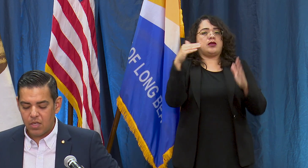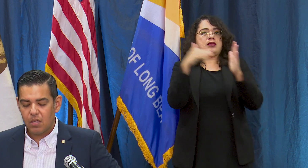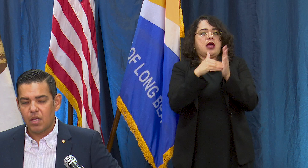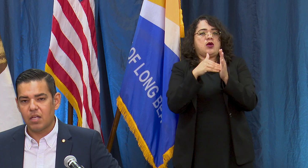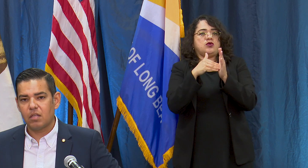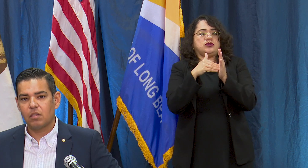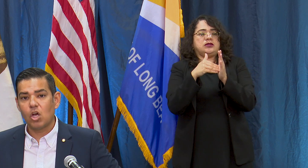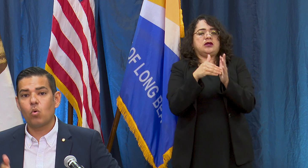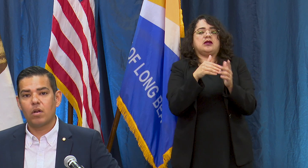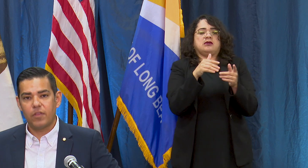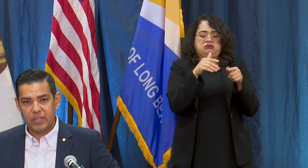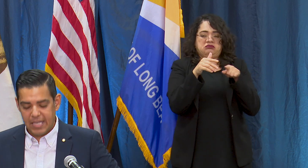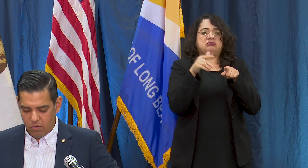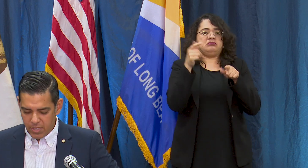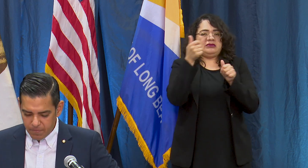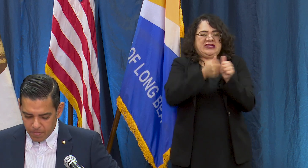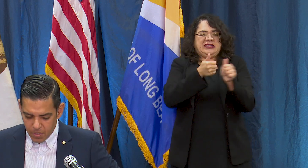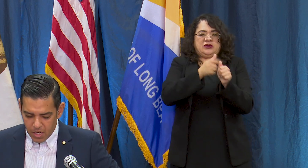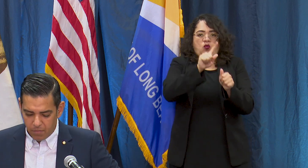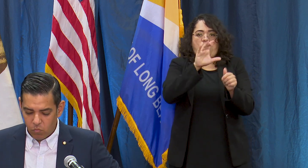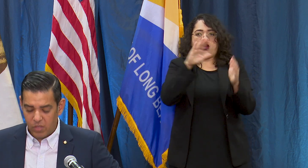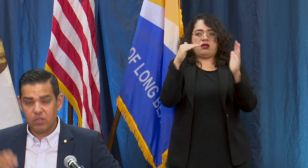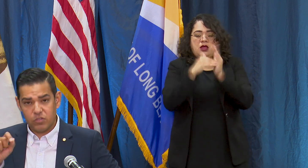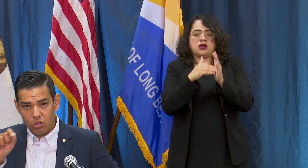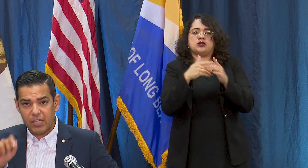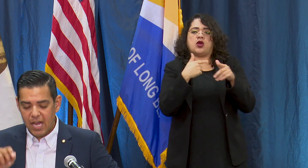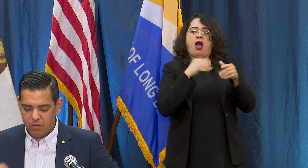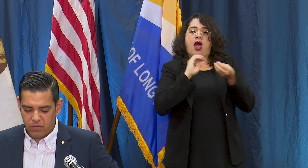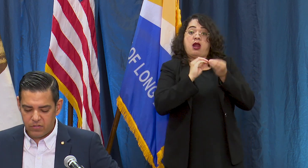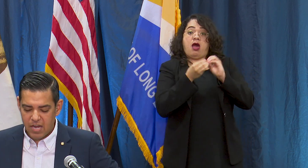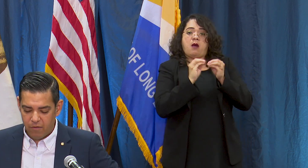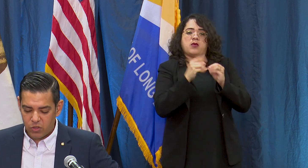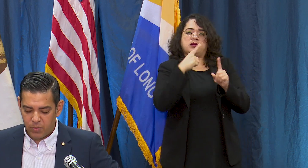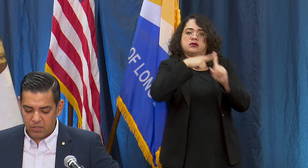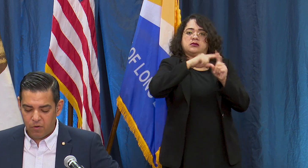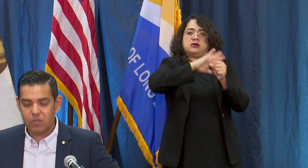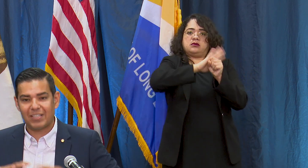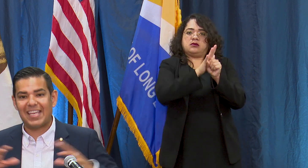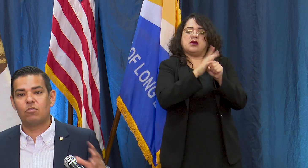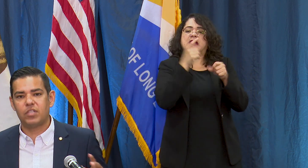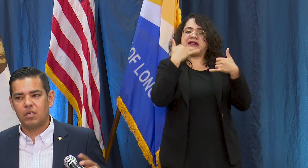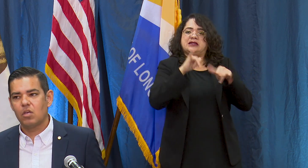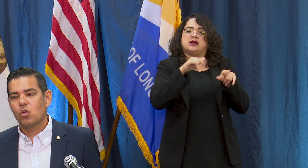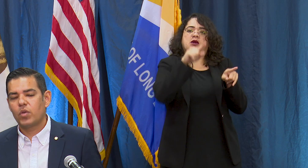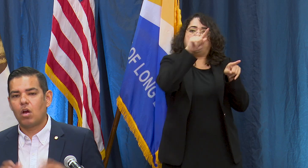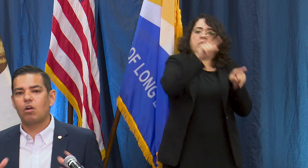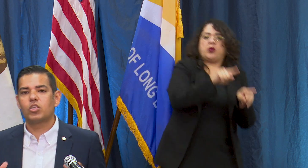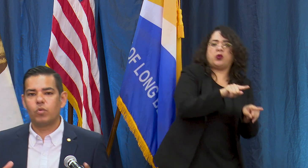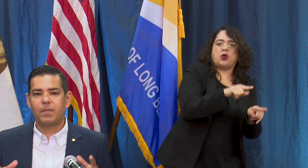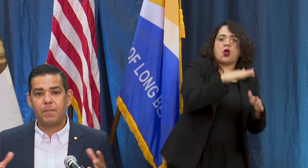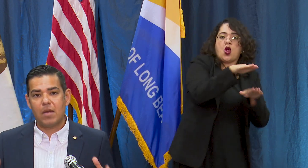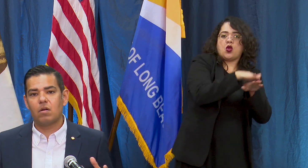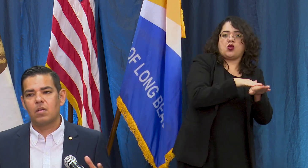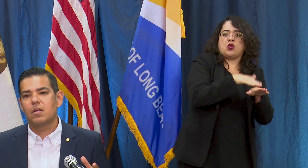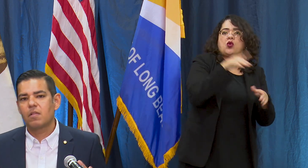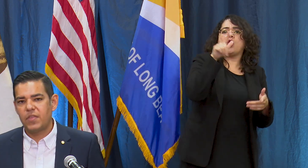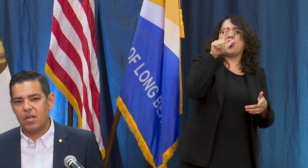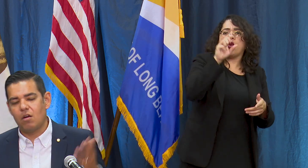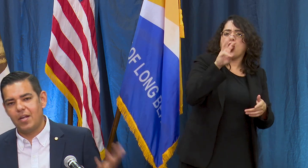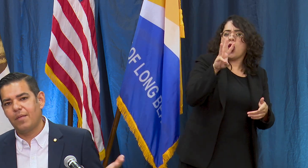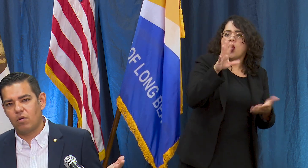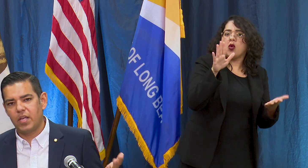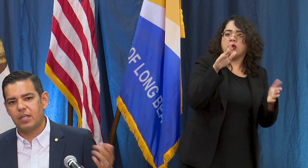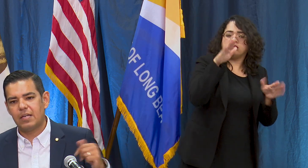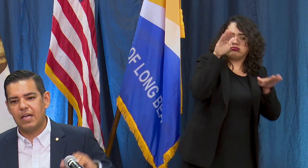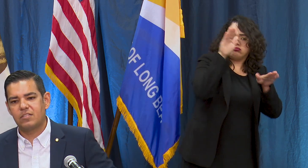trend lower than the county. Well, certainly higher than the state average, but as far as the county, we are doing better than